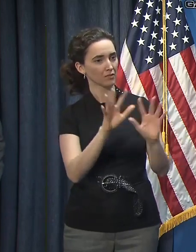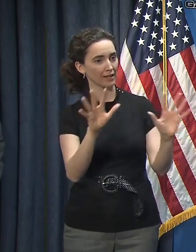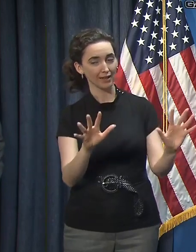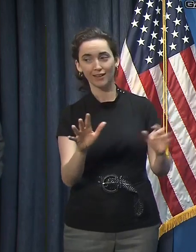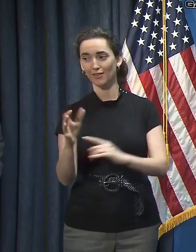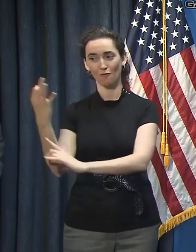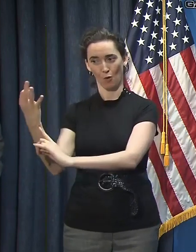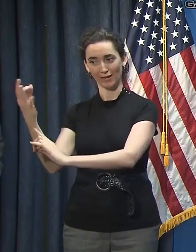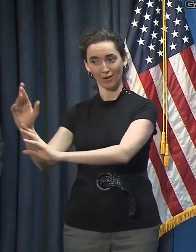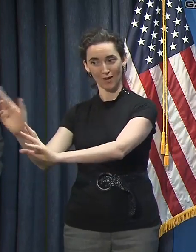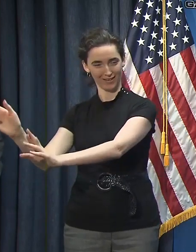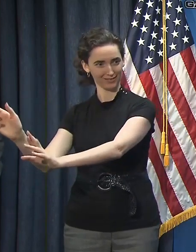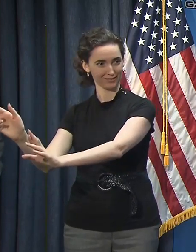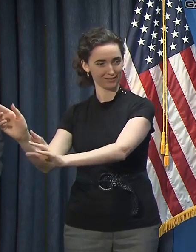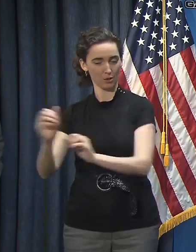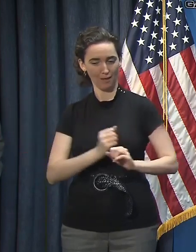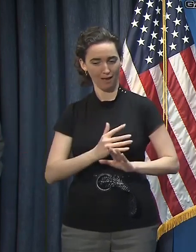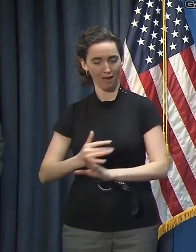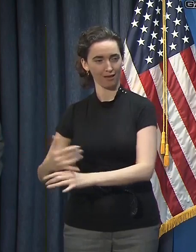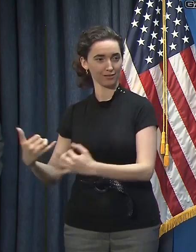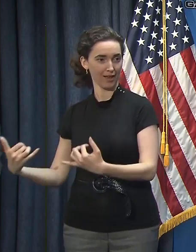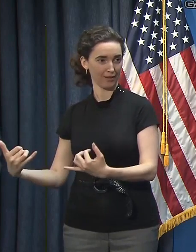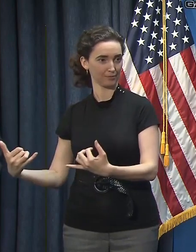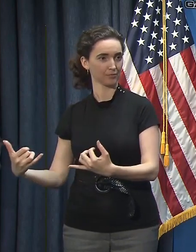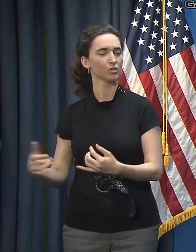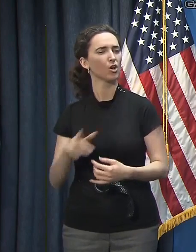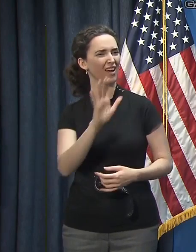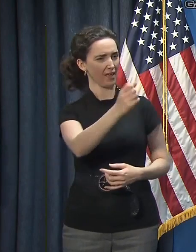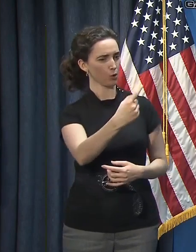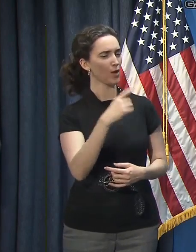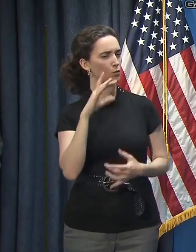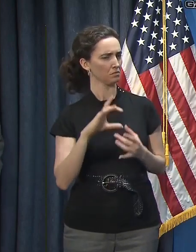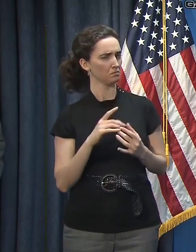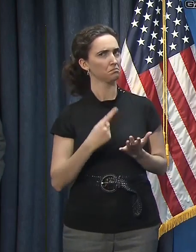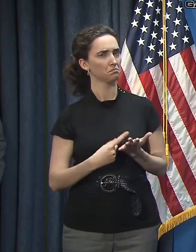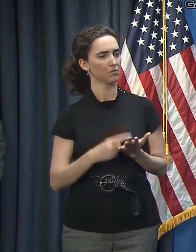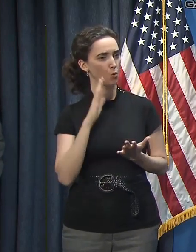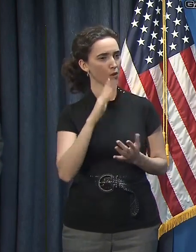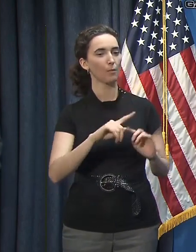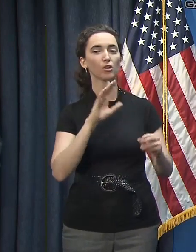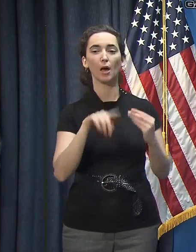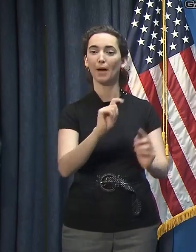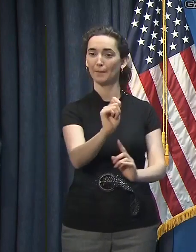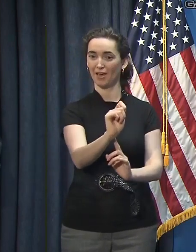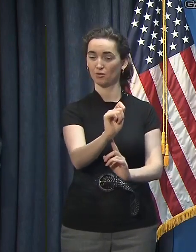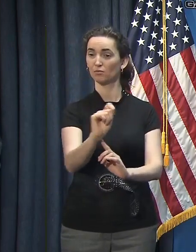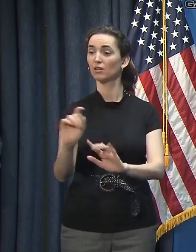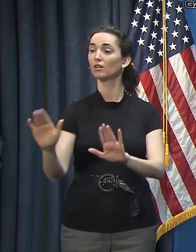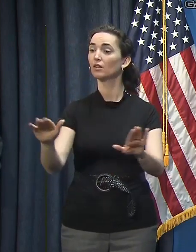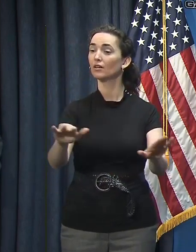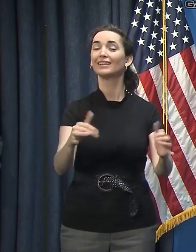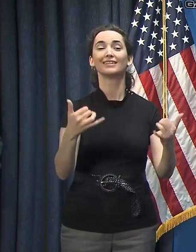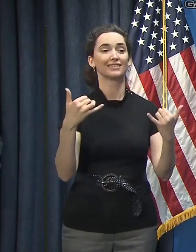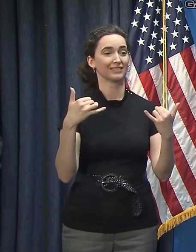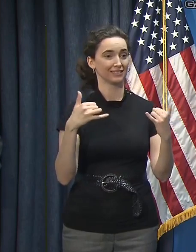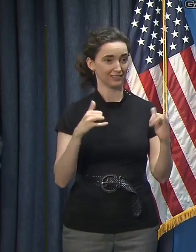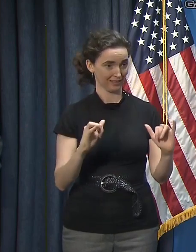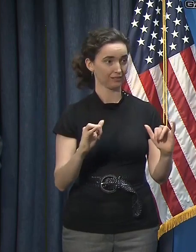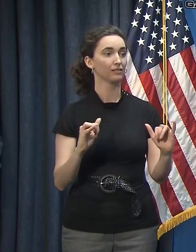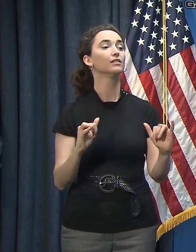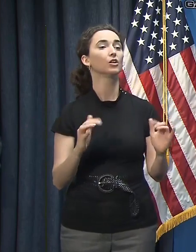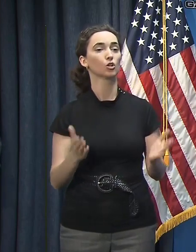Friday, and we'll take a look at that. But I do, since you mentioned the word bathroom, I want to take, it is still recommended that people wash